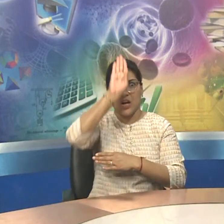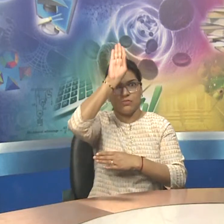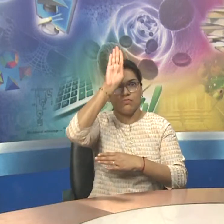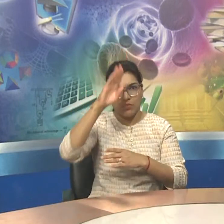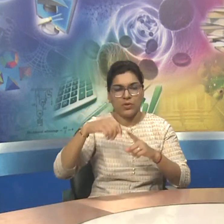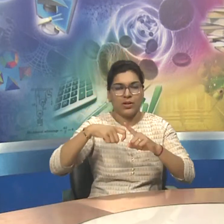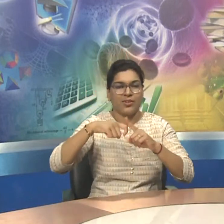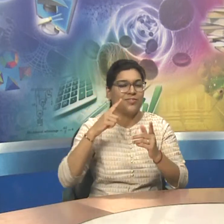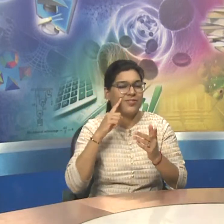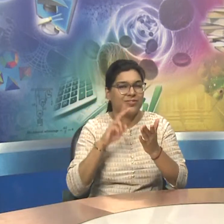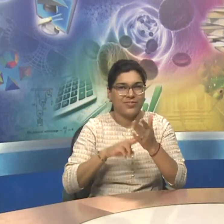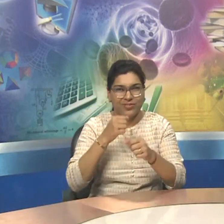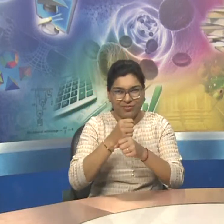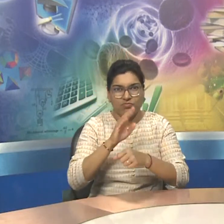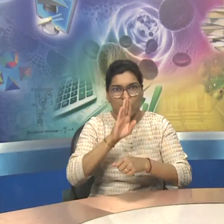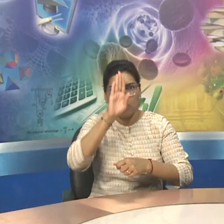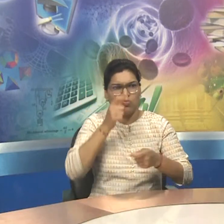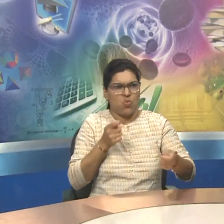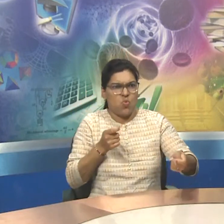the discipline of